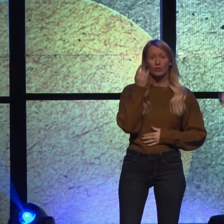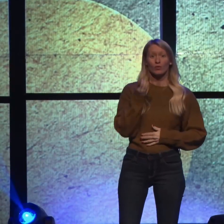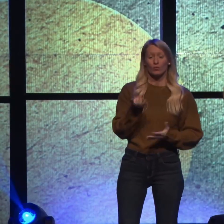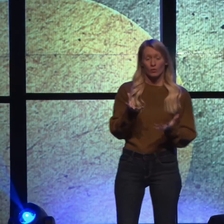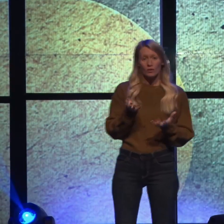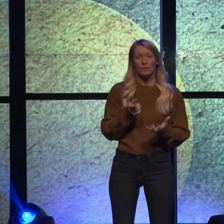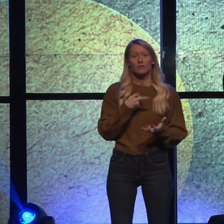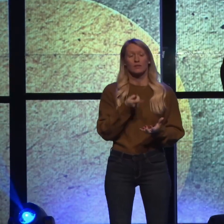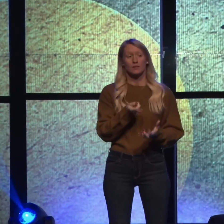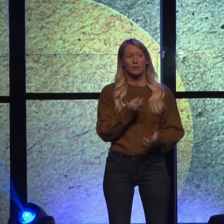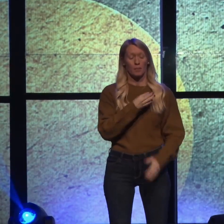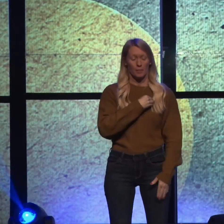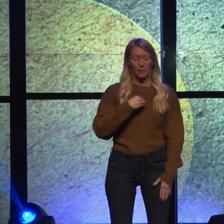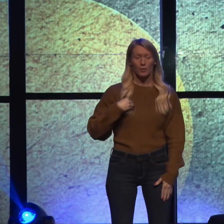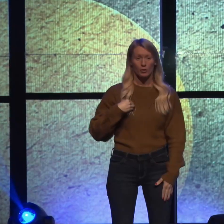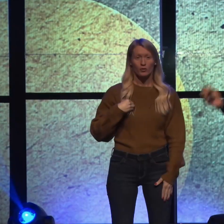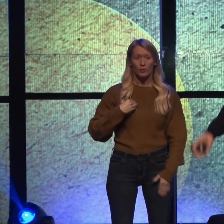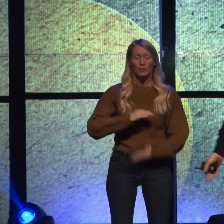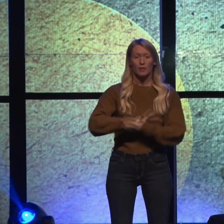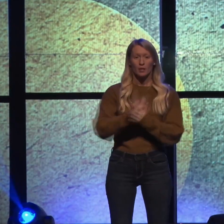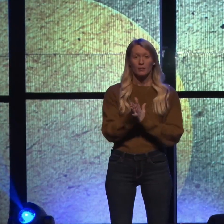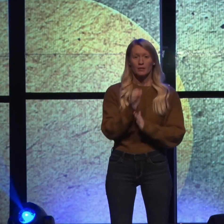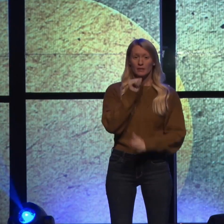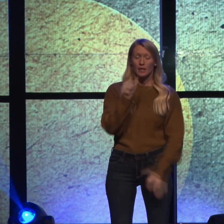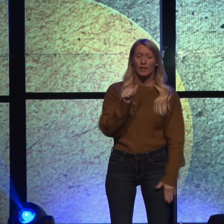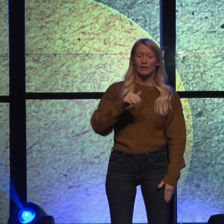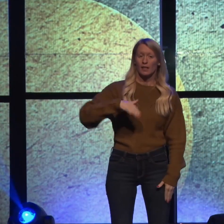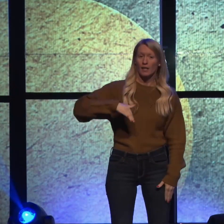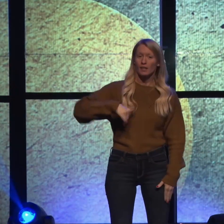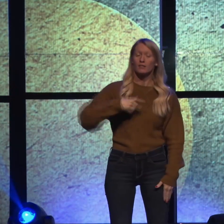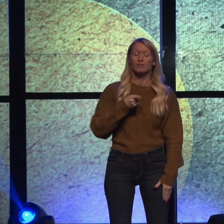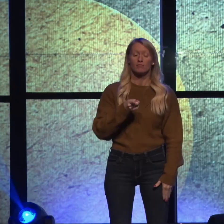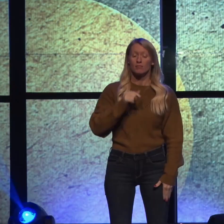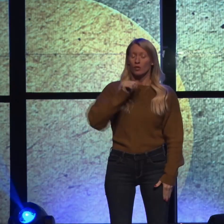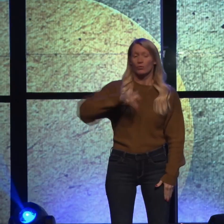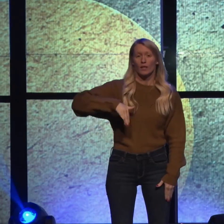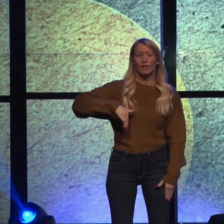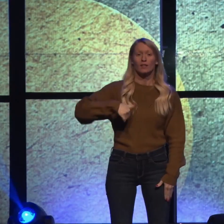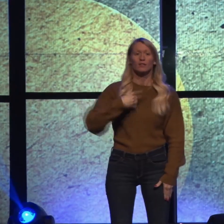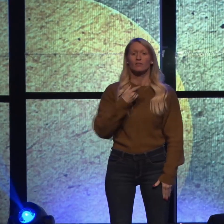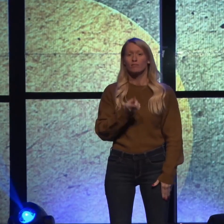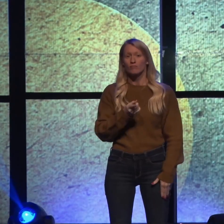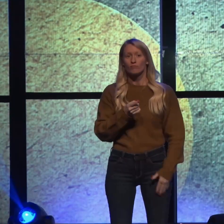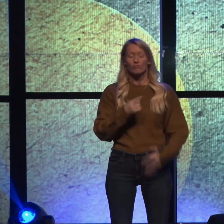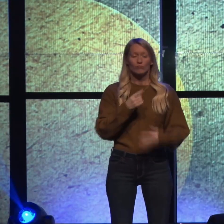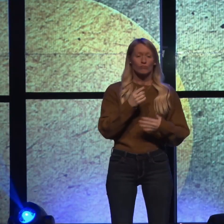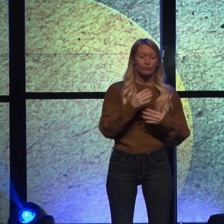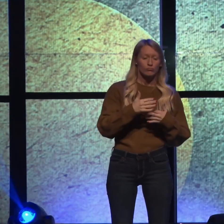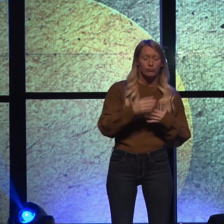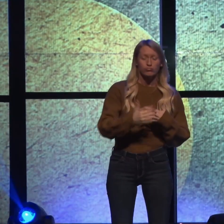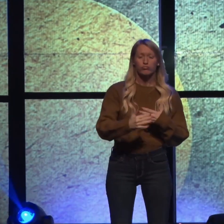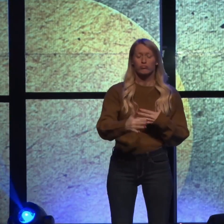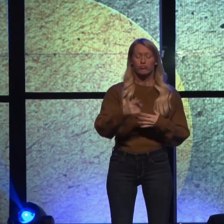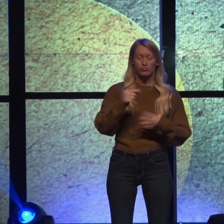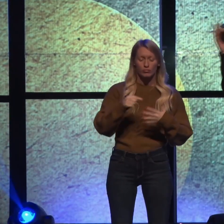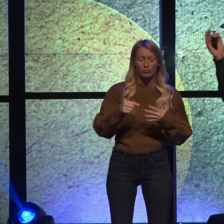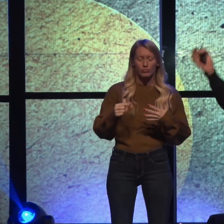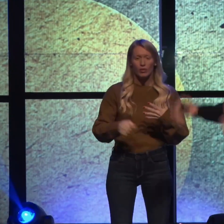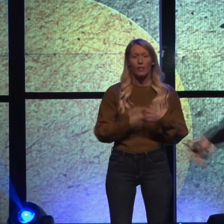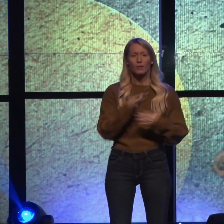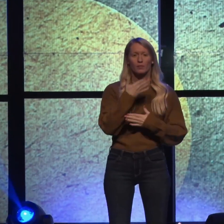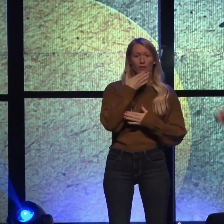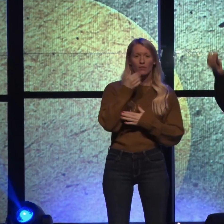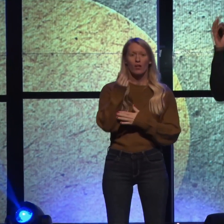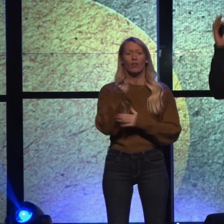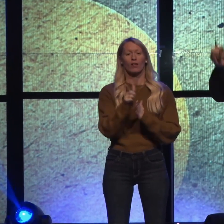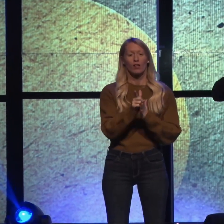but you haven't, it's not too late. That's how we roll around here, because member is differentiation, and we have to do our best to not do that, but we have to follow the